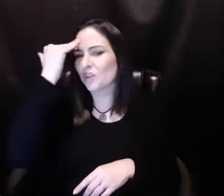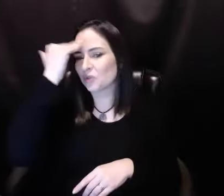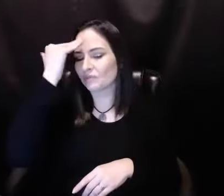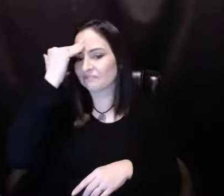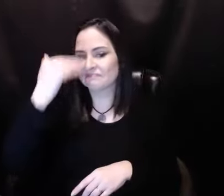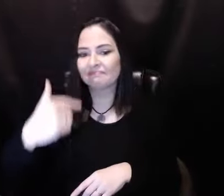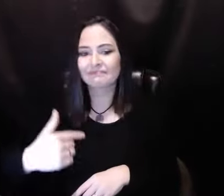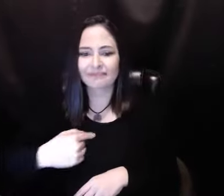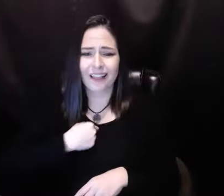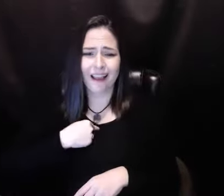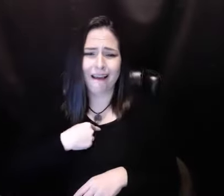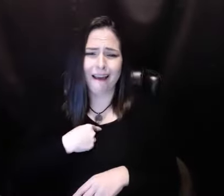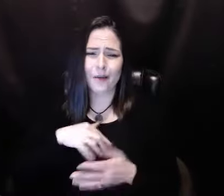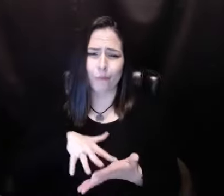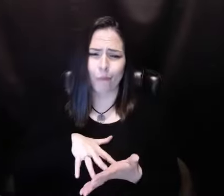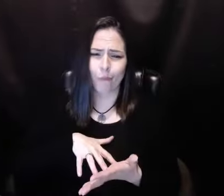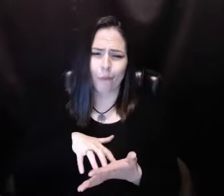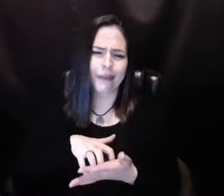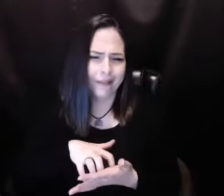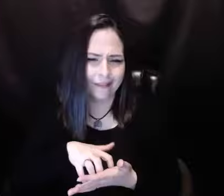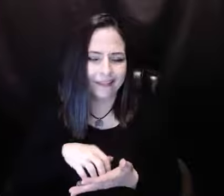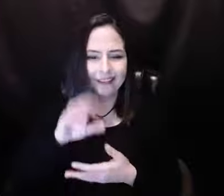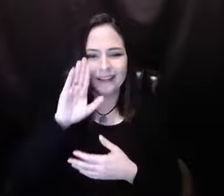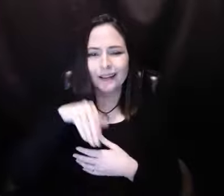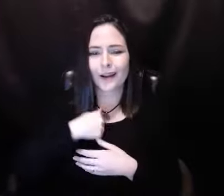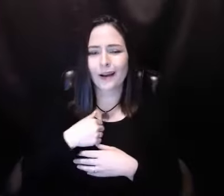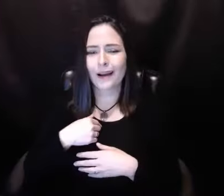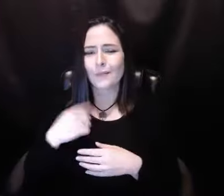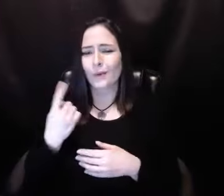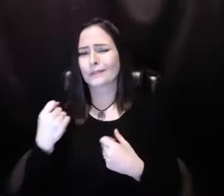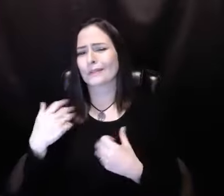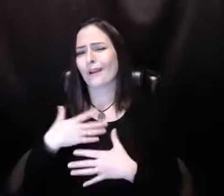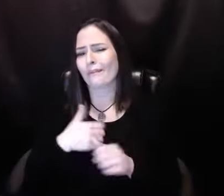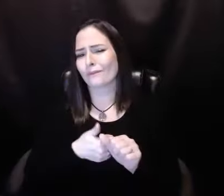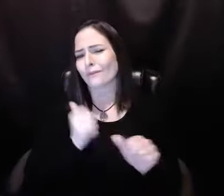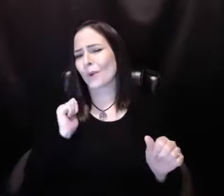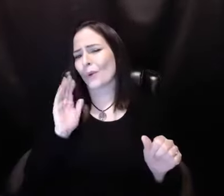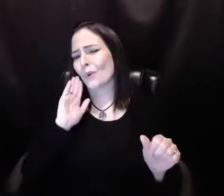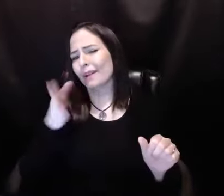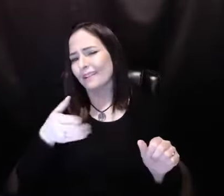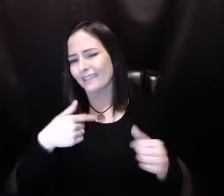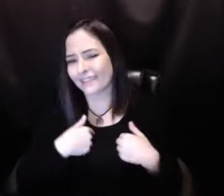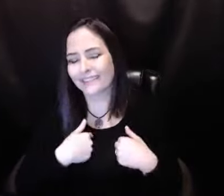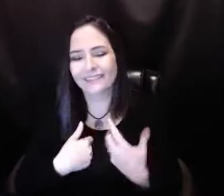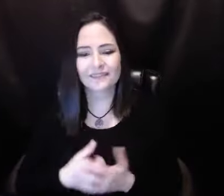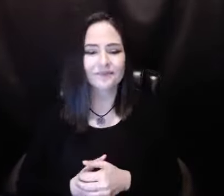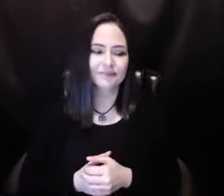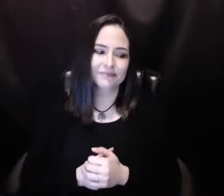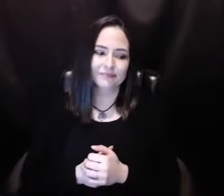But then I knew I am a wuss. I am such an incredible wuss and a coward. And I would avoid